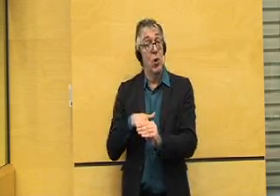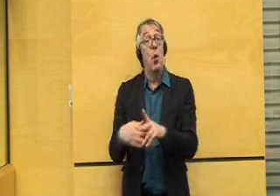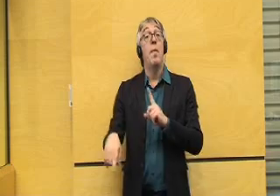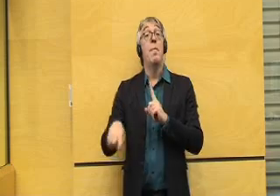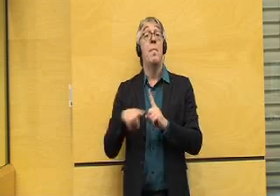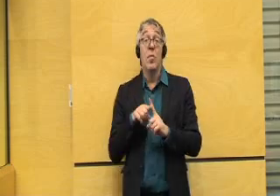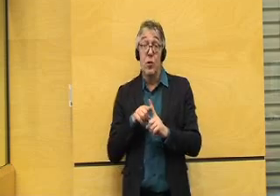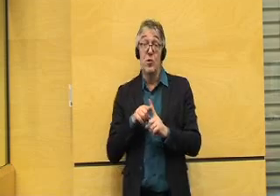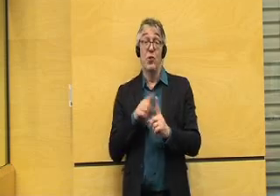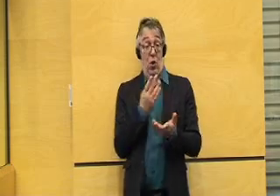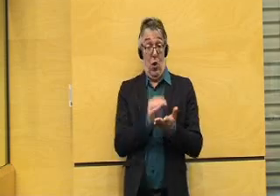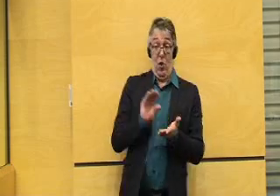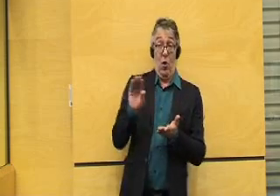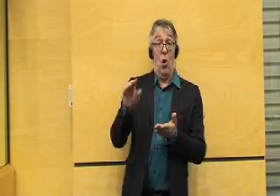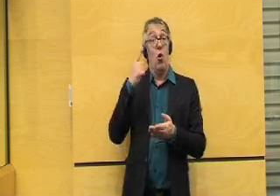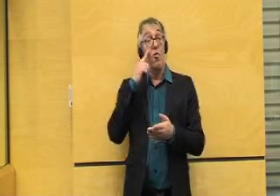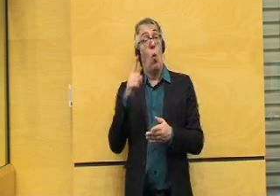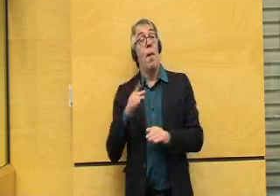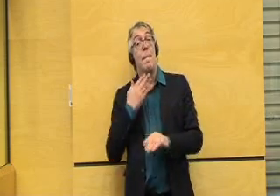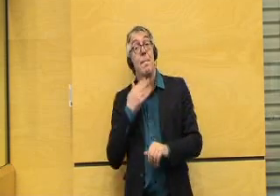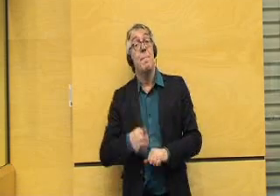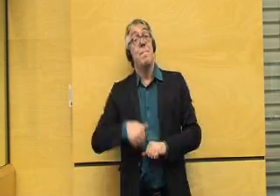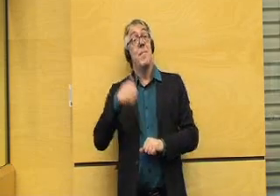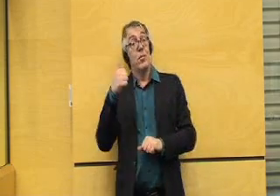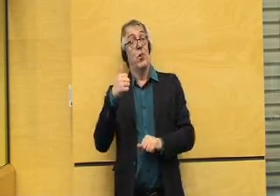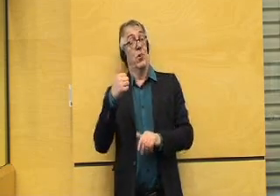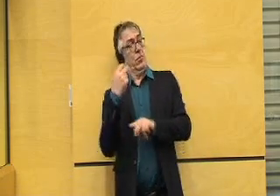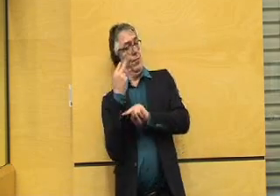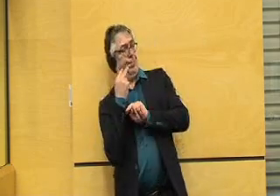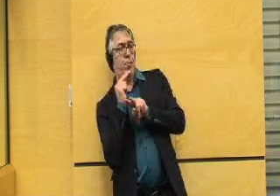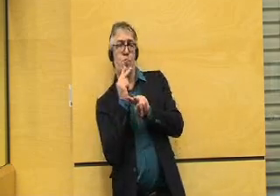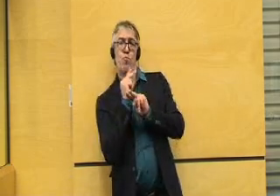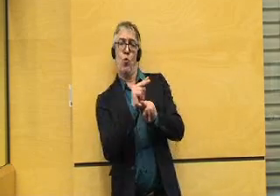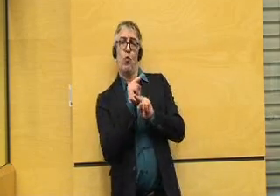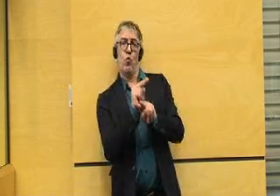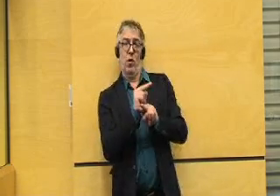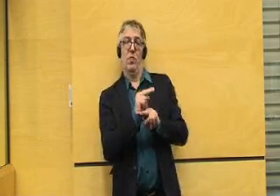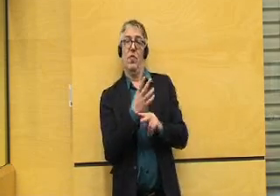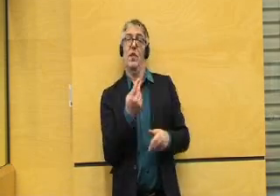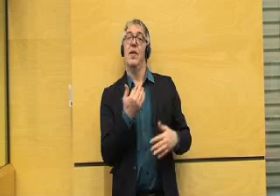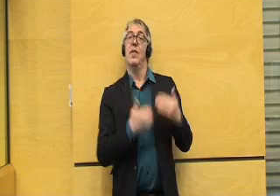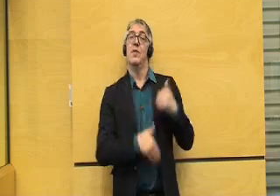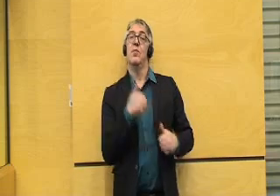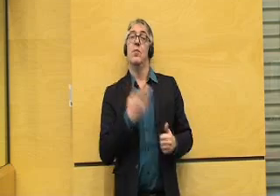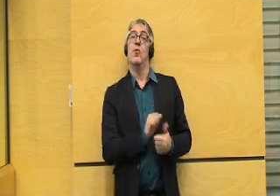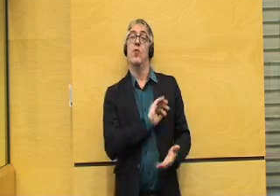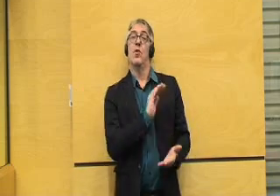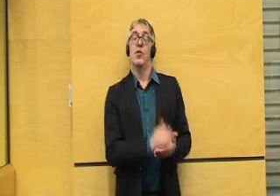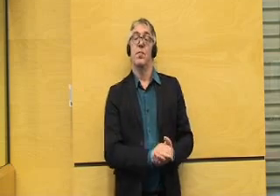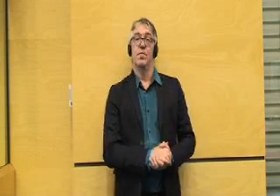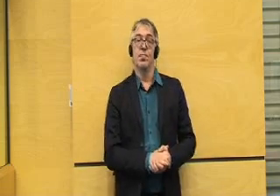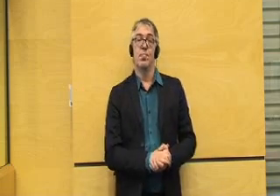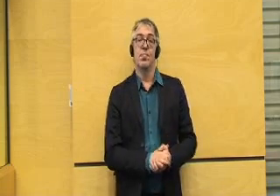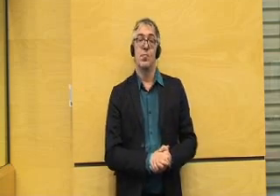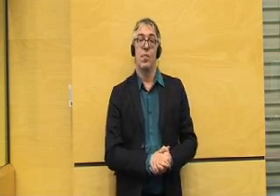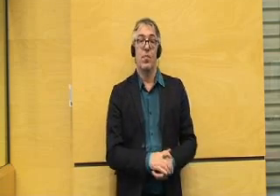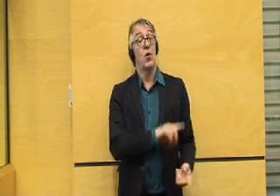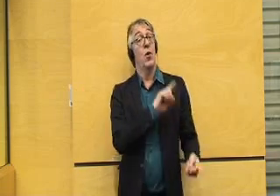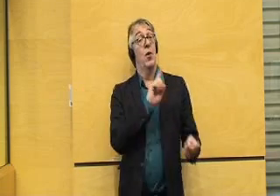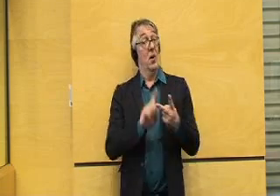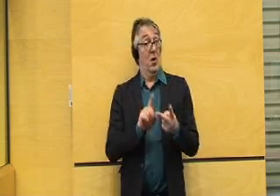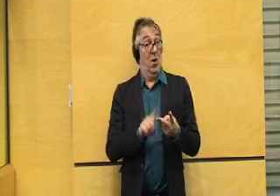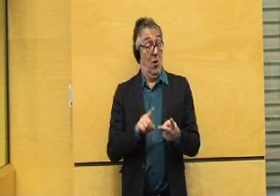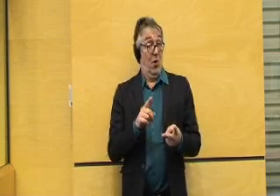of use of disability fund. Another concern that I have is about reasonable accommodation for persons with intellectual